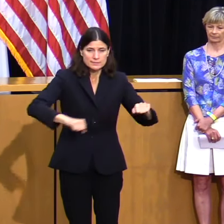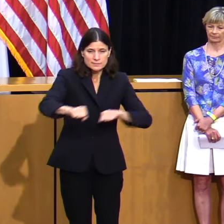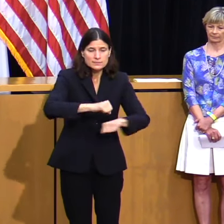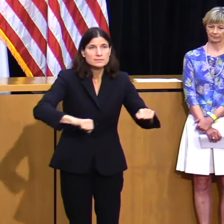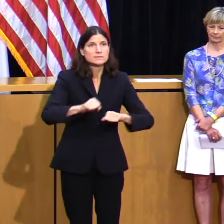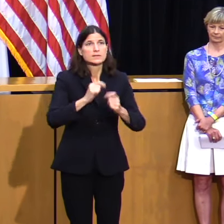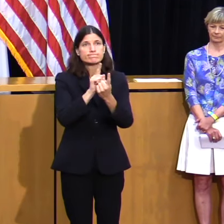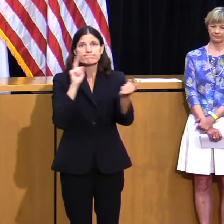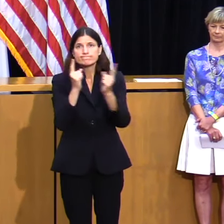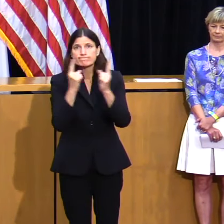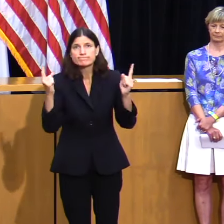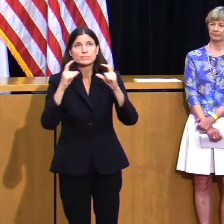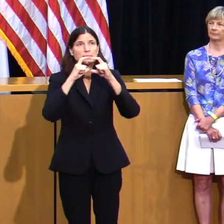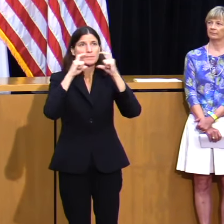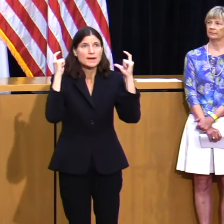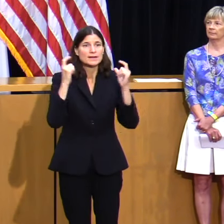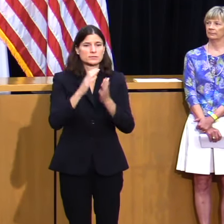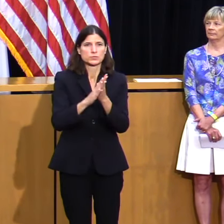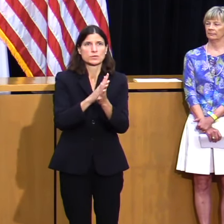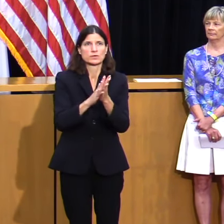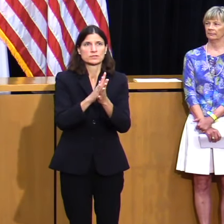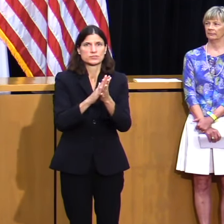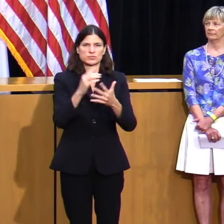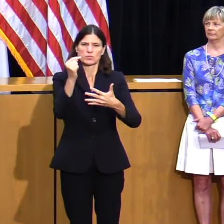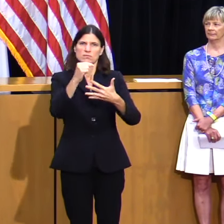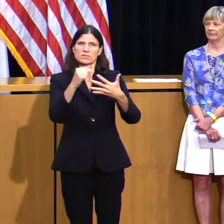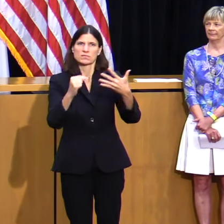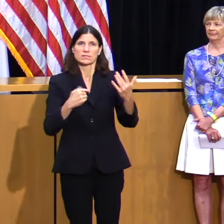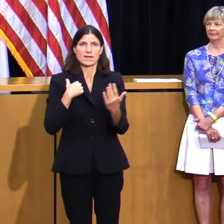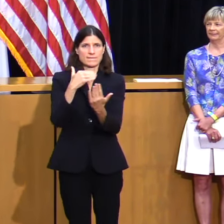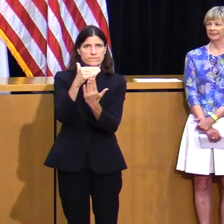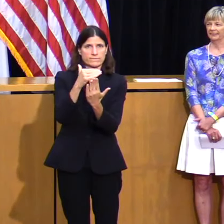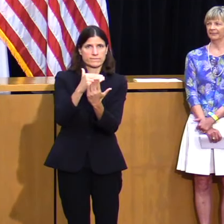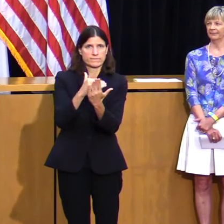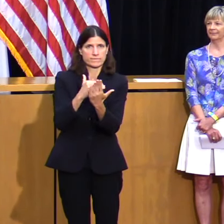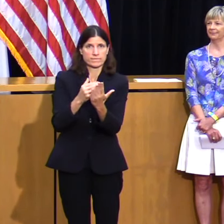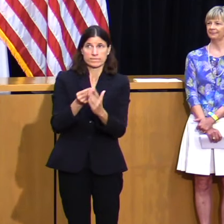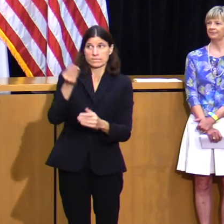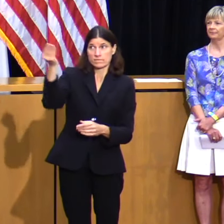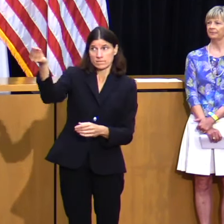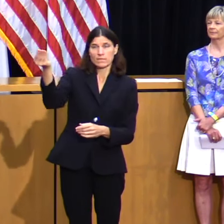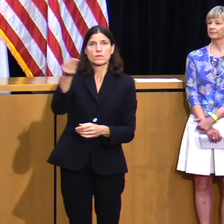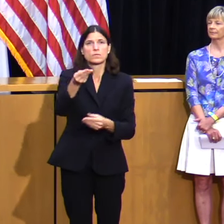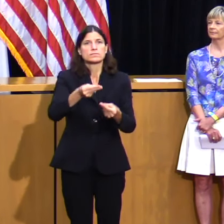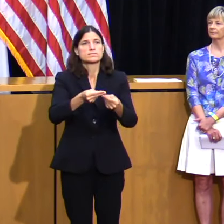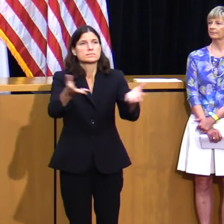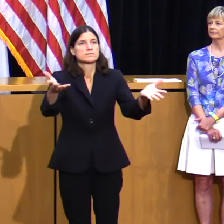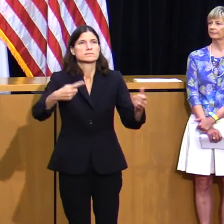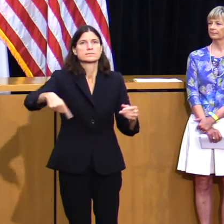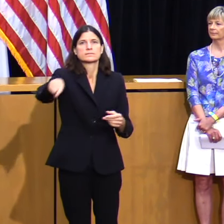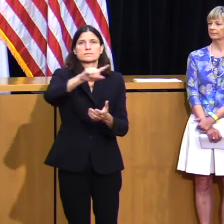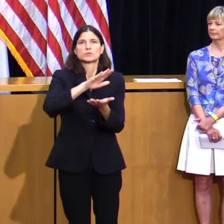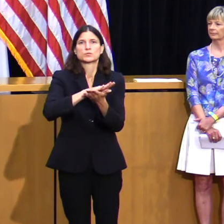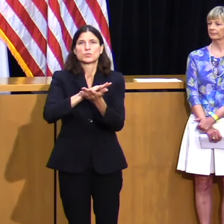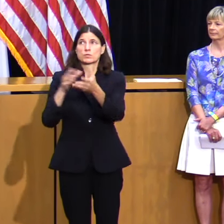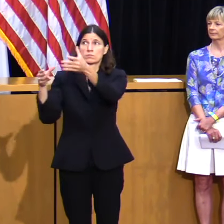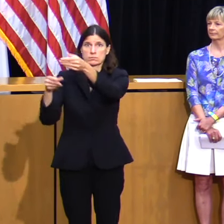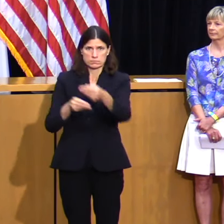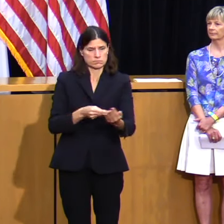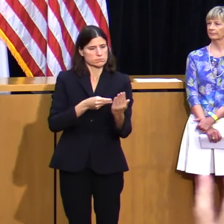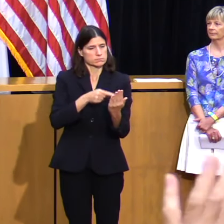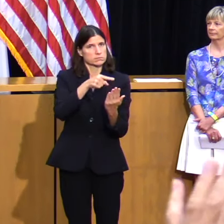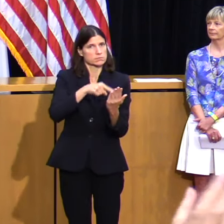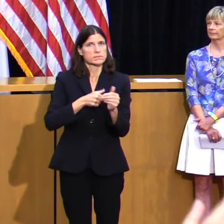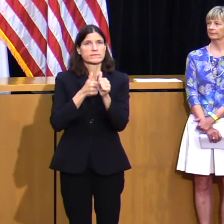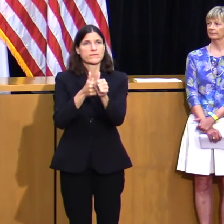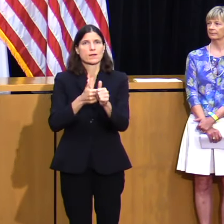efforts and the efforts in many other places to reduce the spread and get to the point where we can start to think about a new normal.